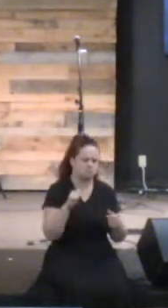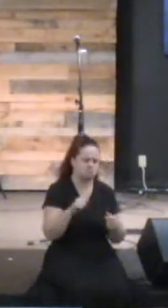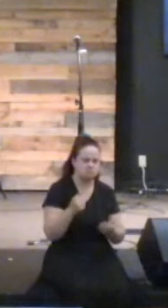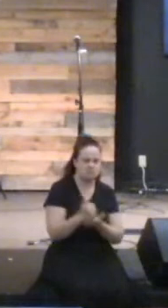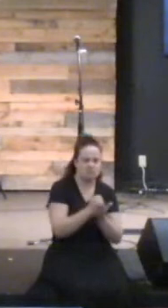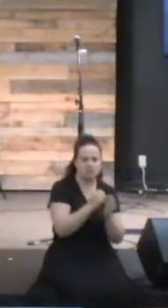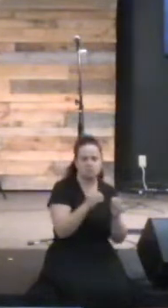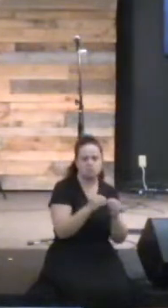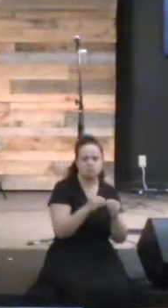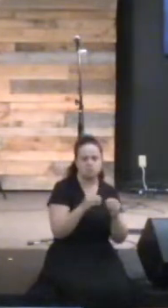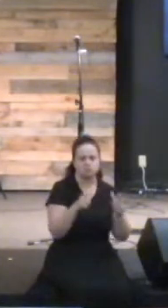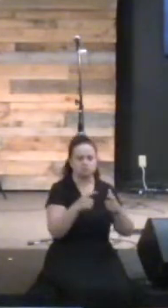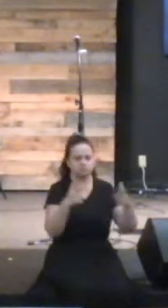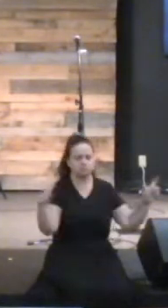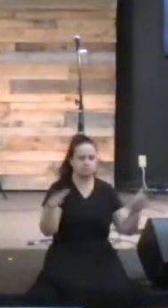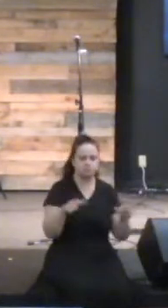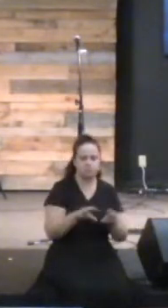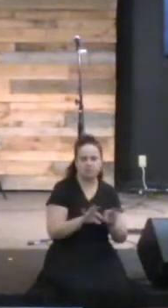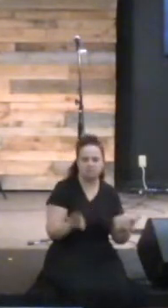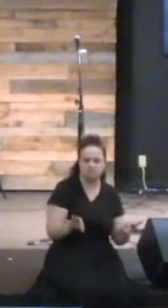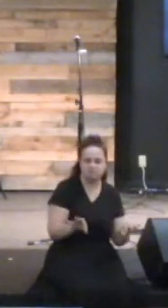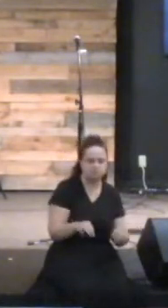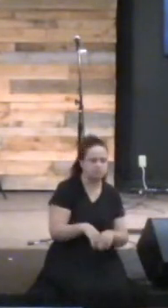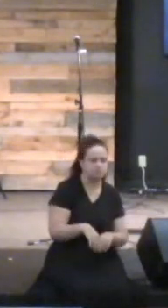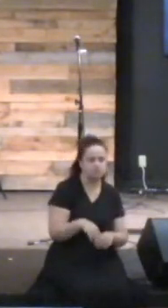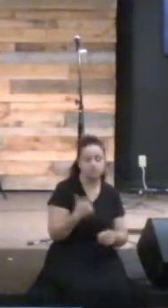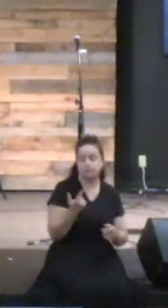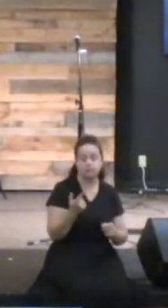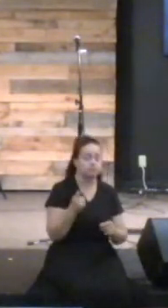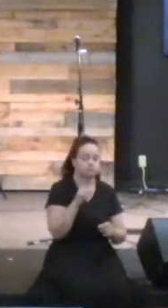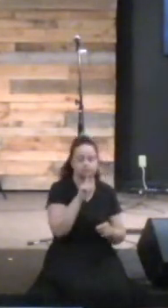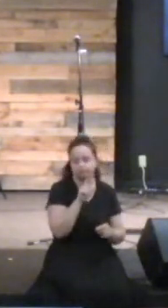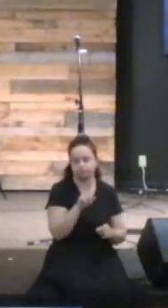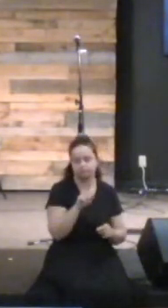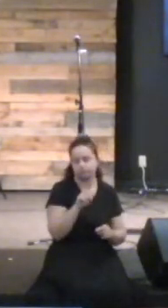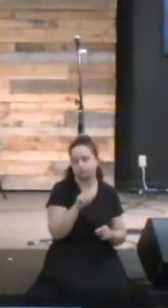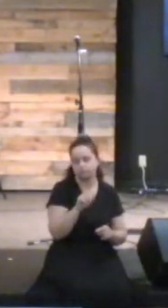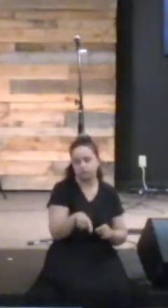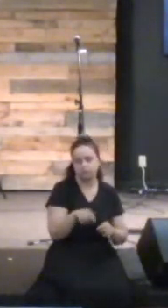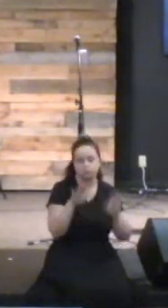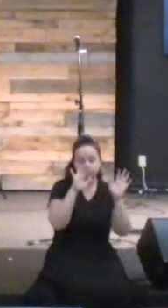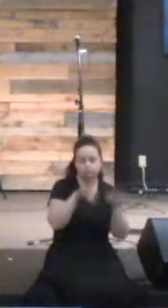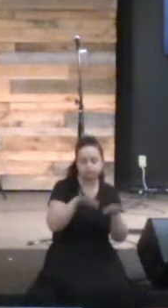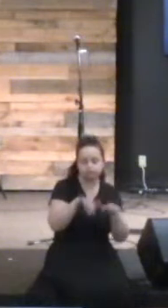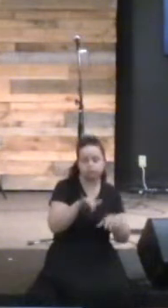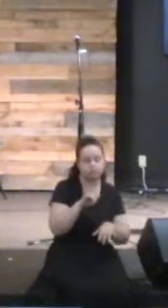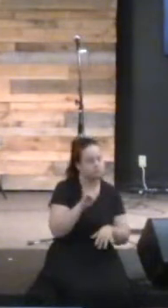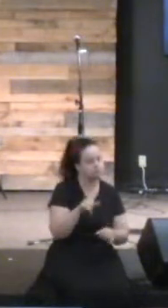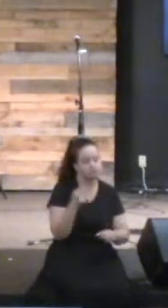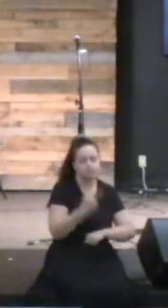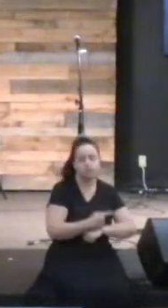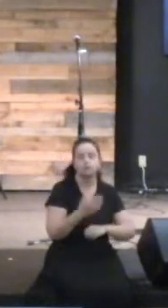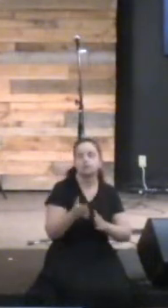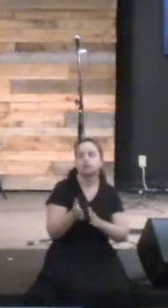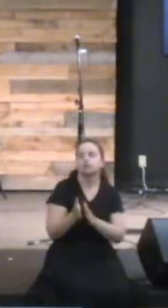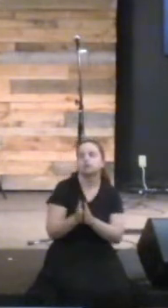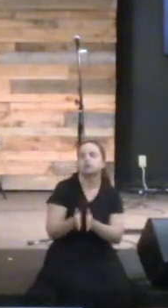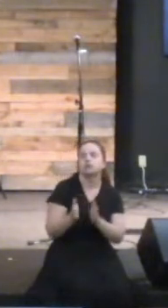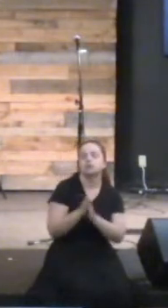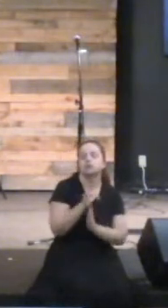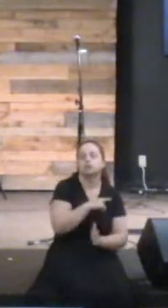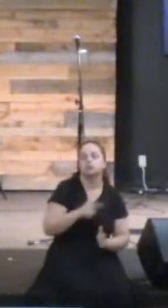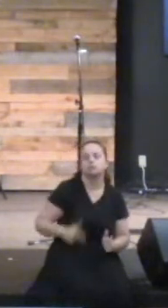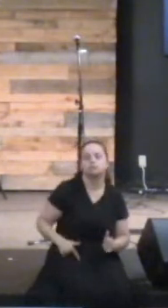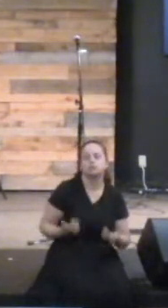I'm just and it was going to rain that day it was like oh my gosh please Lord don't like let us get the stuff in the truck and put it